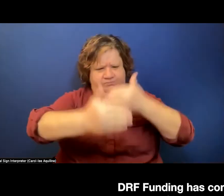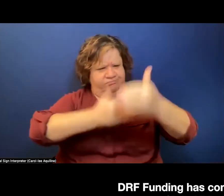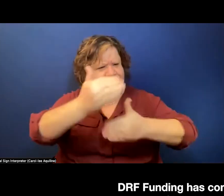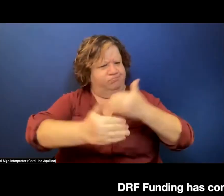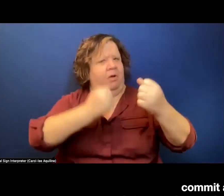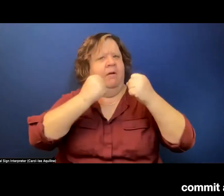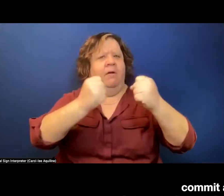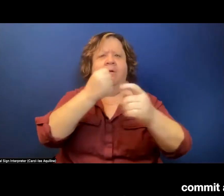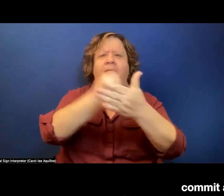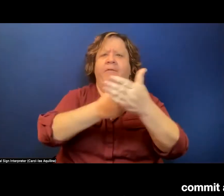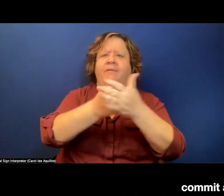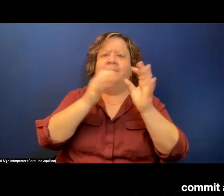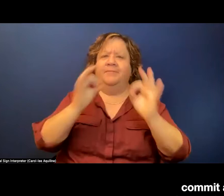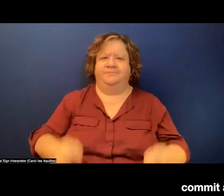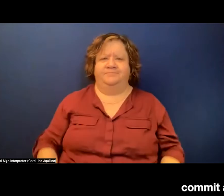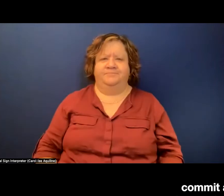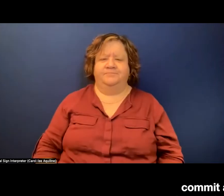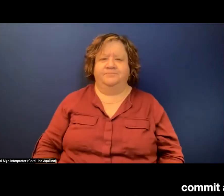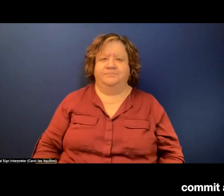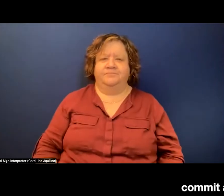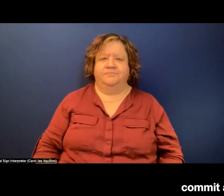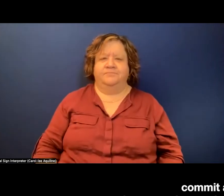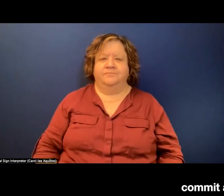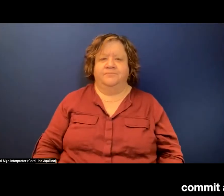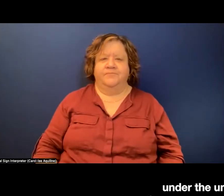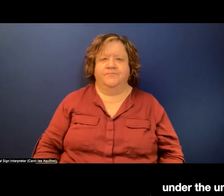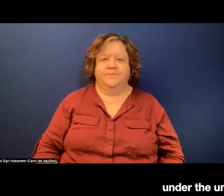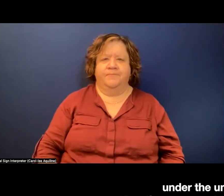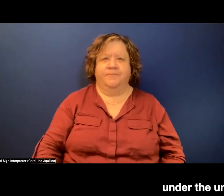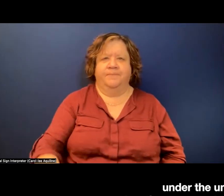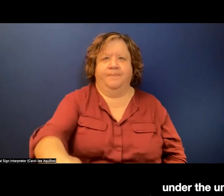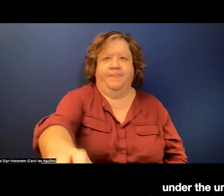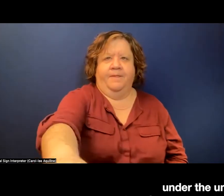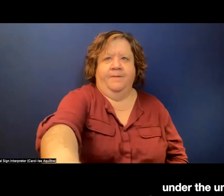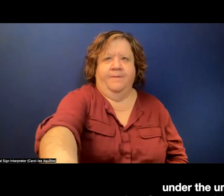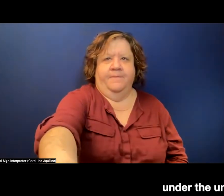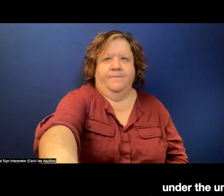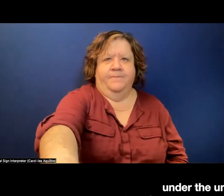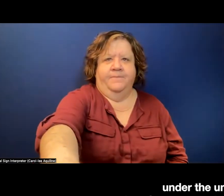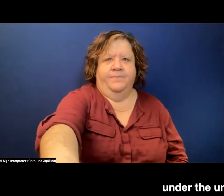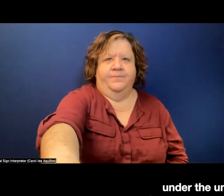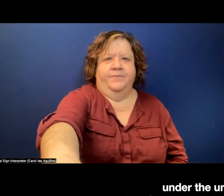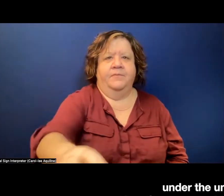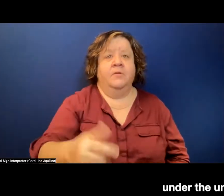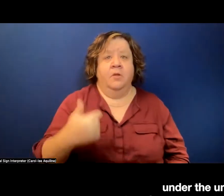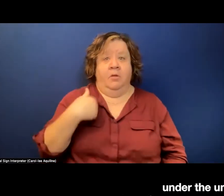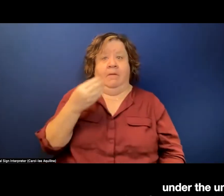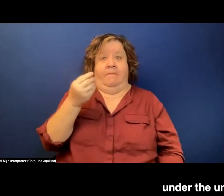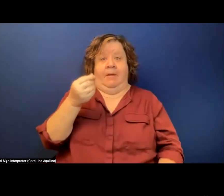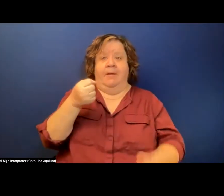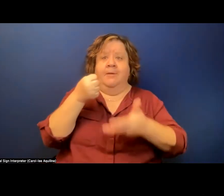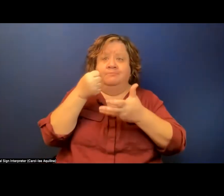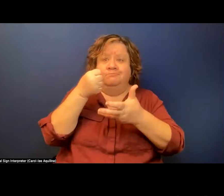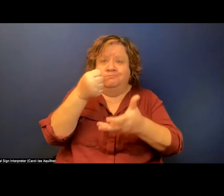Global Disability Summit advocacy in targeted countries of the Global South under the umbrella of the then